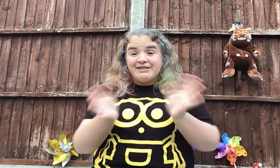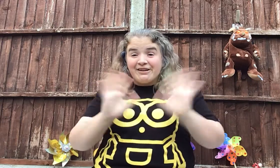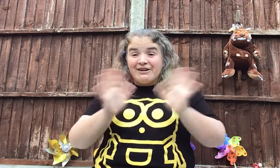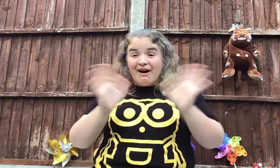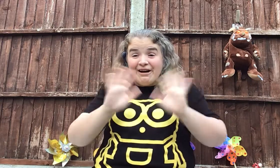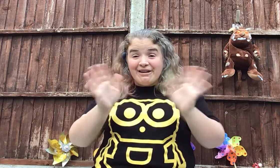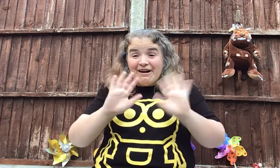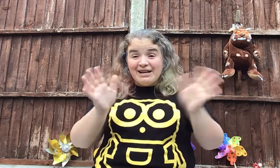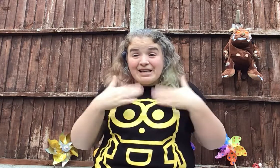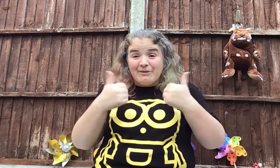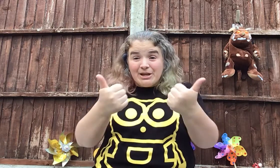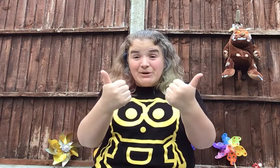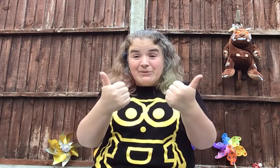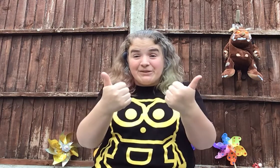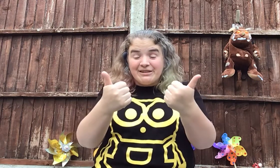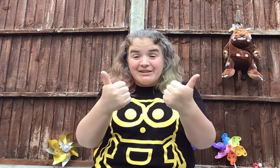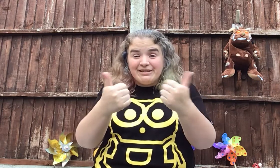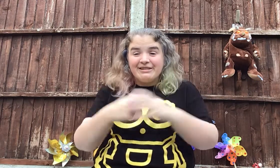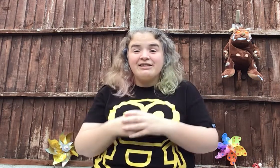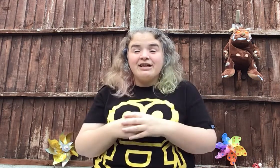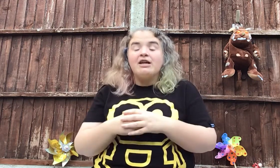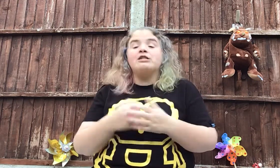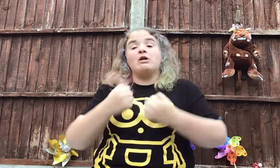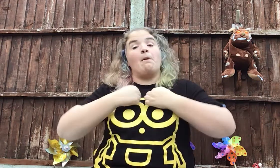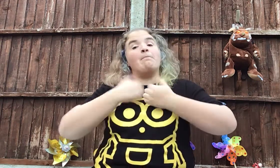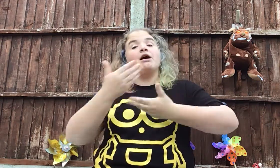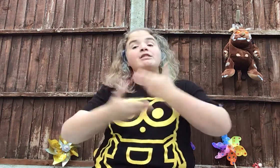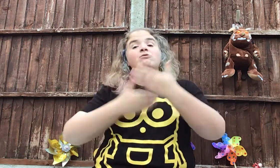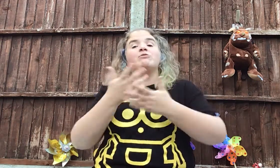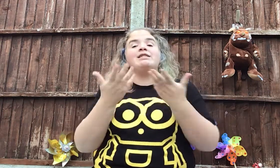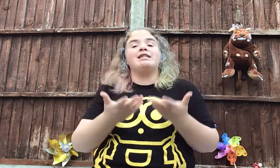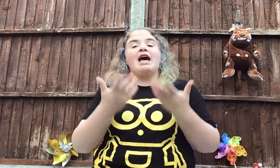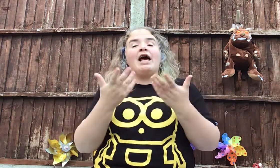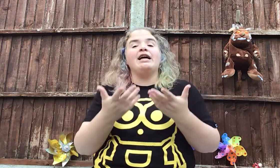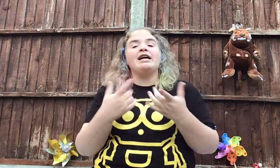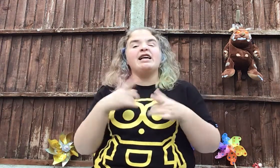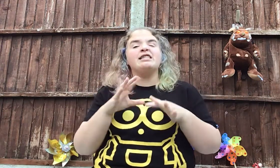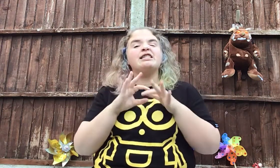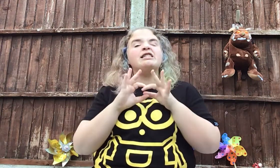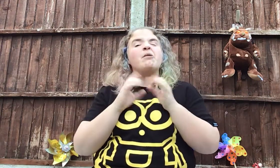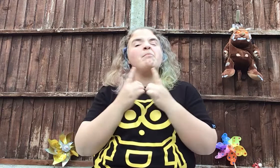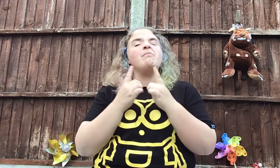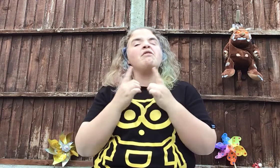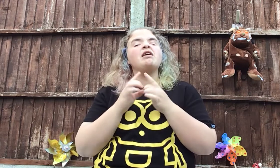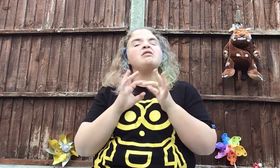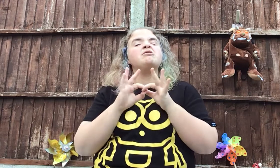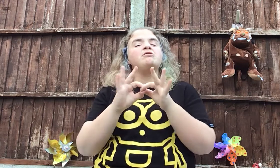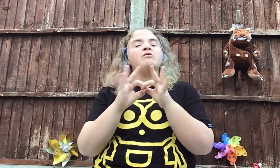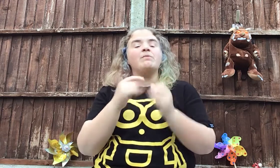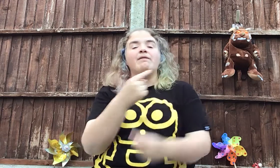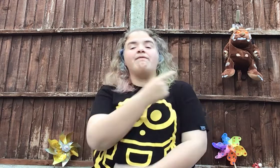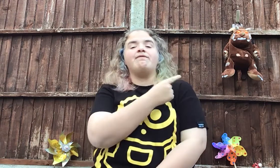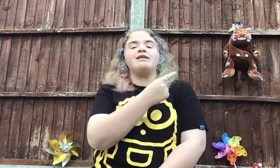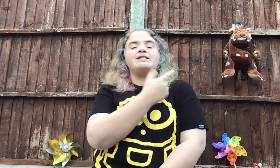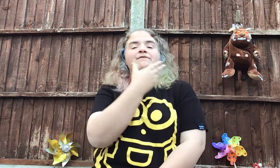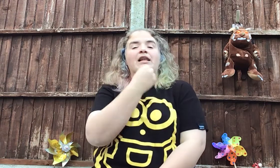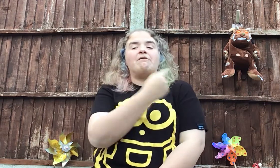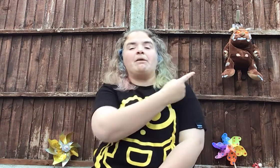And hi guys, how are you? So my story today is something to do with this fella up